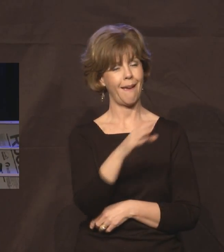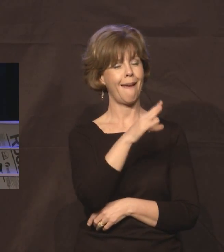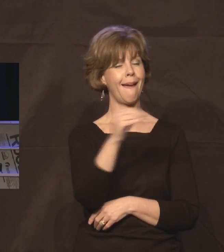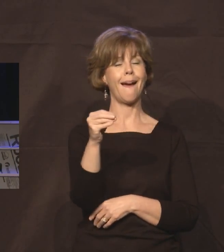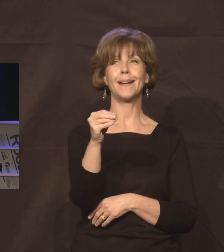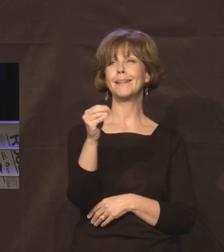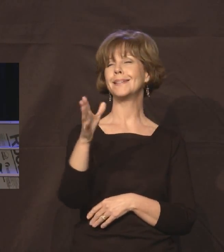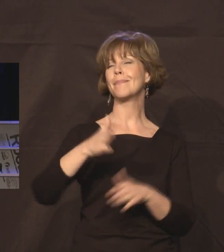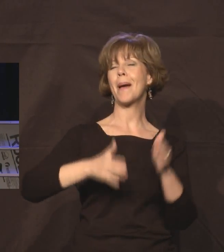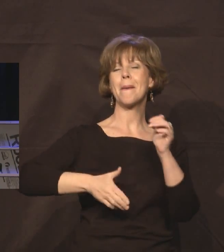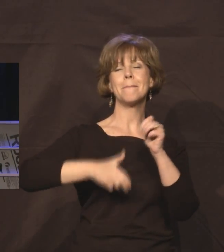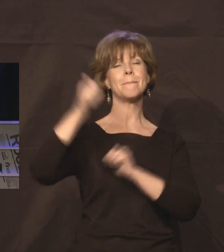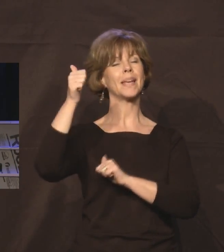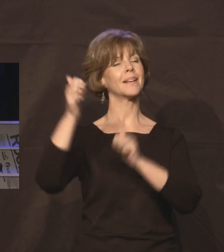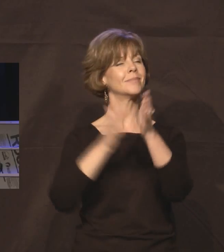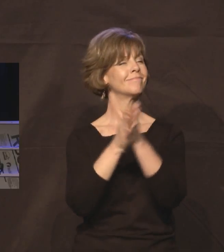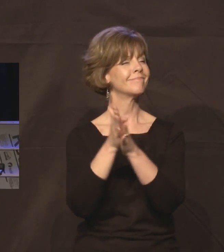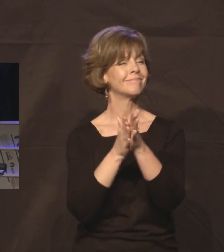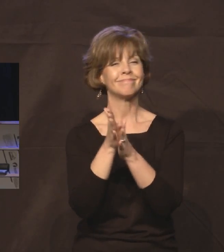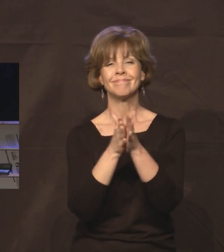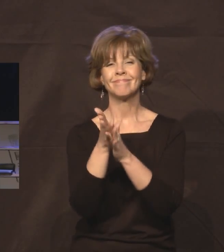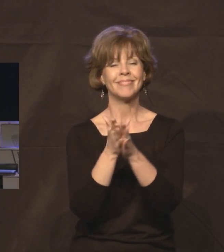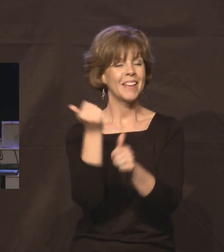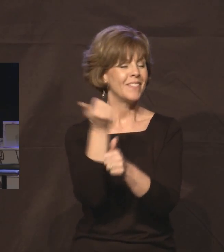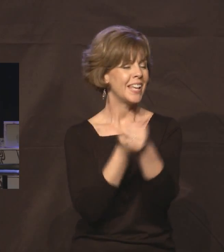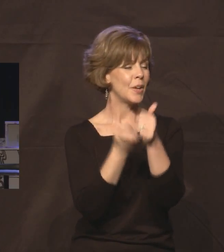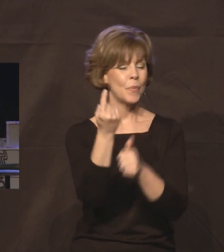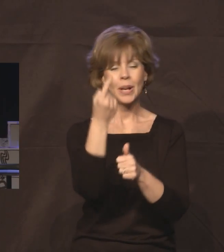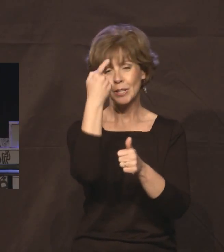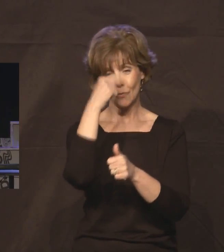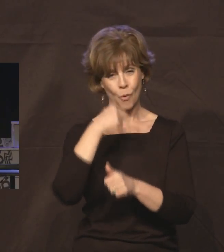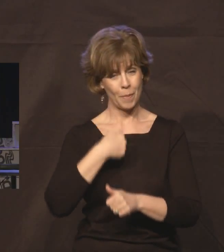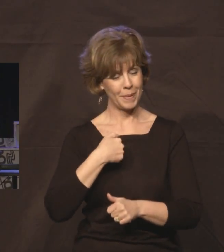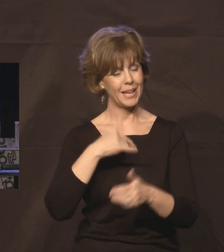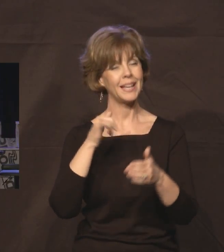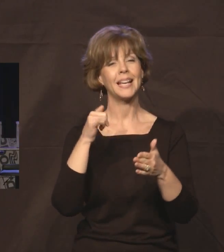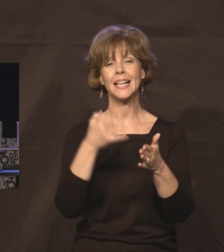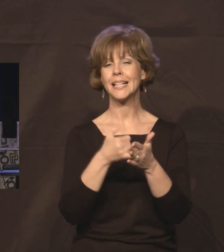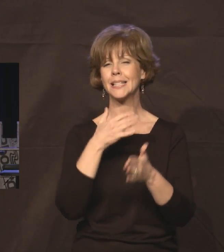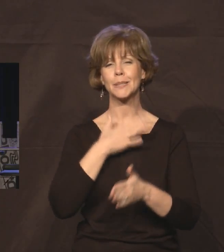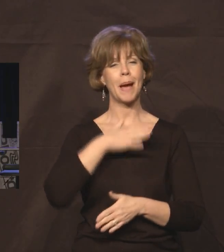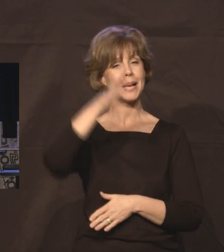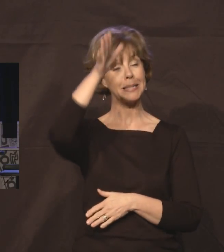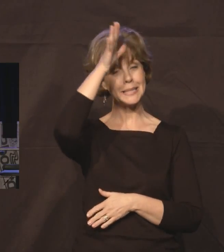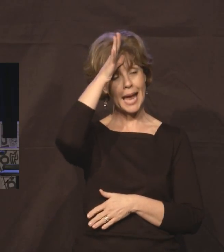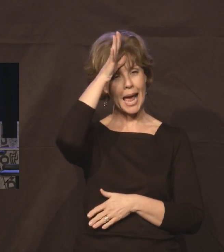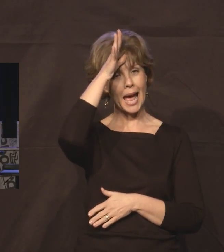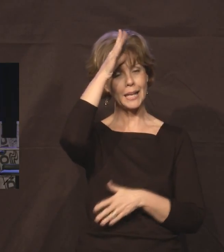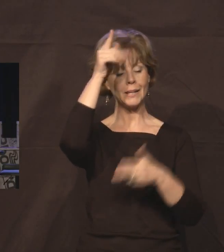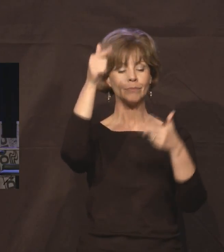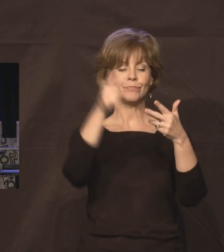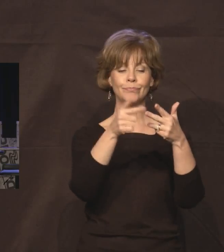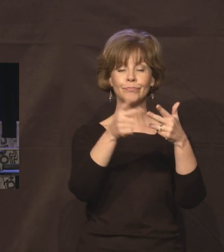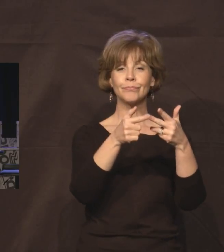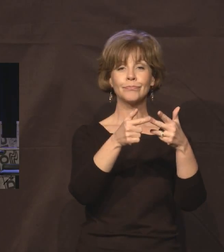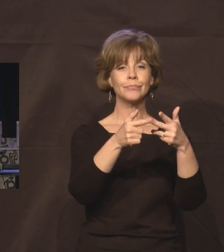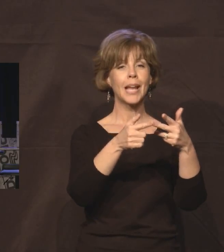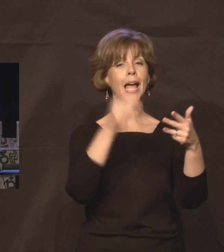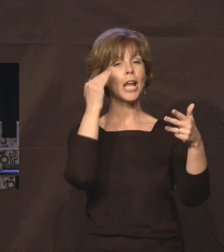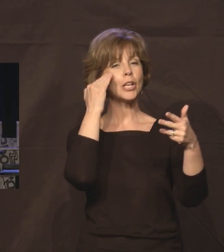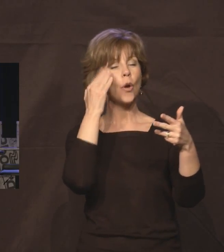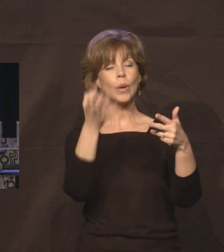cheerleader. I mean, if anybody's for me, it's him. And number three, I know he wants the best for me and